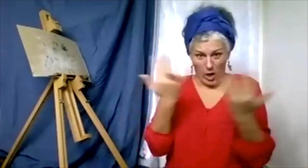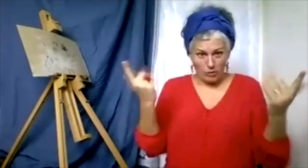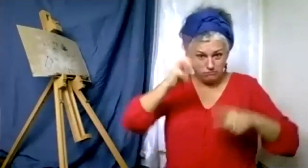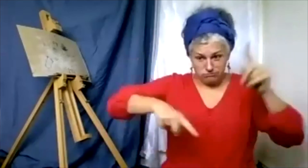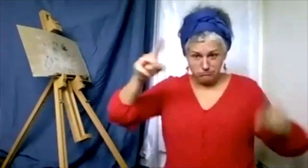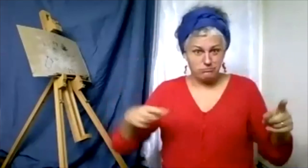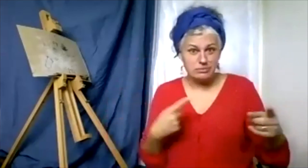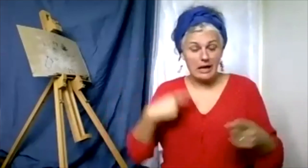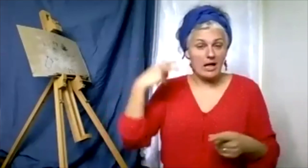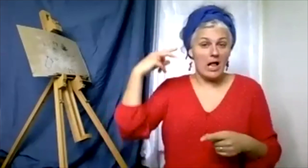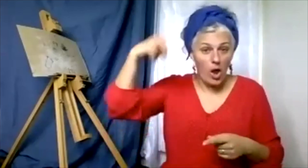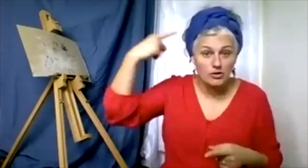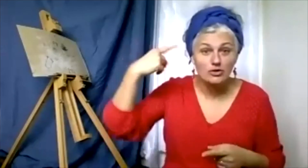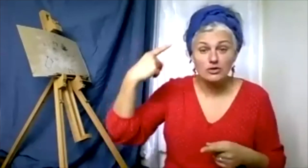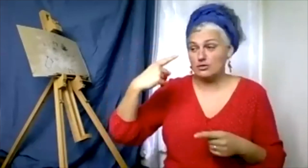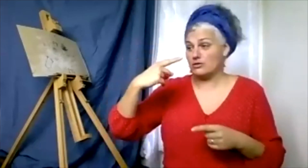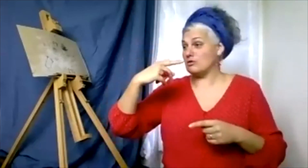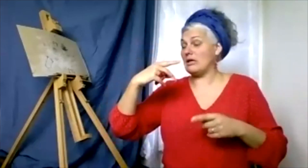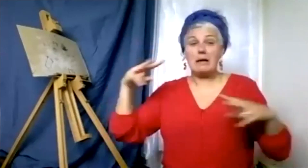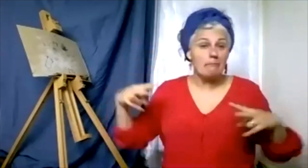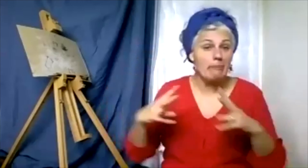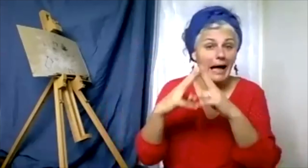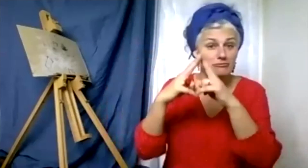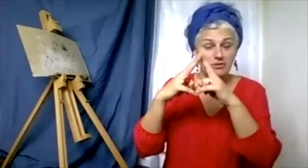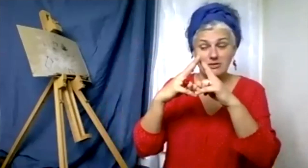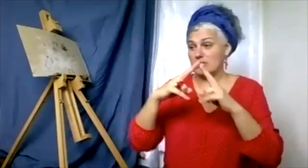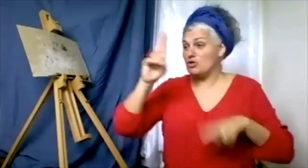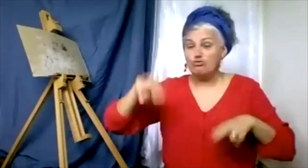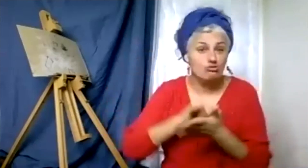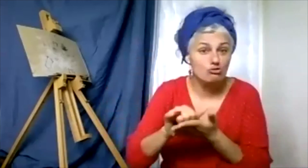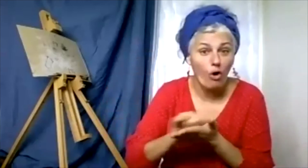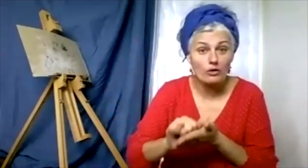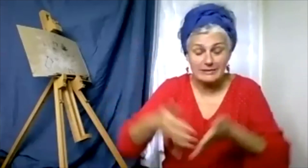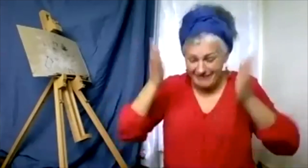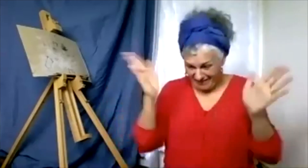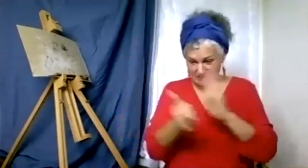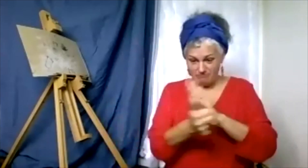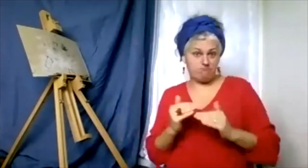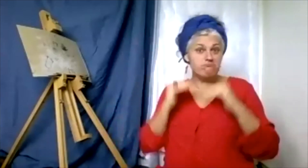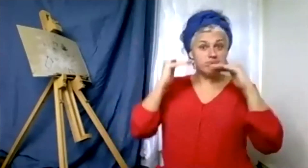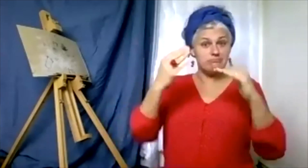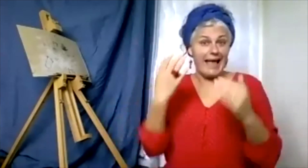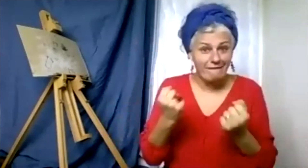colleges. I've gone to London, Paris, New York. I've all these